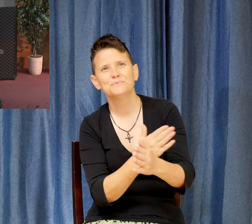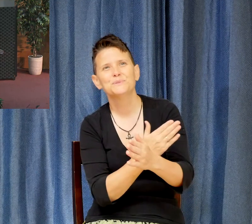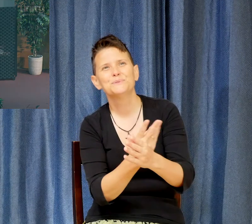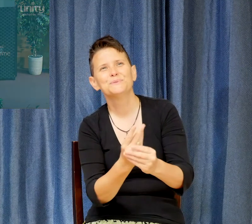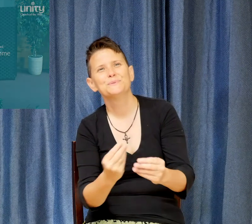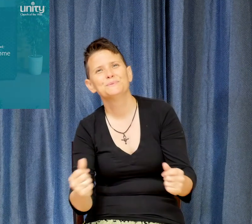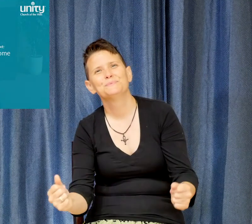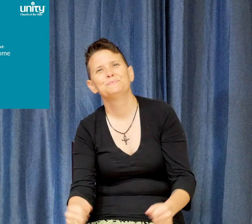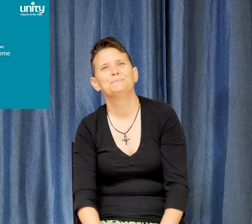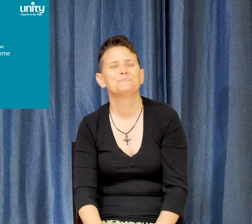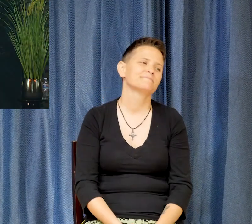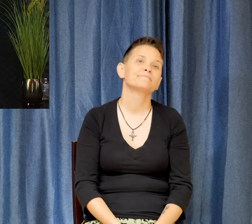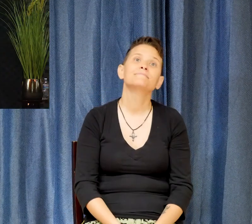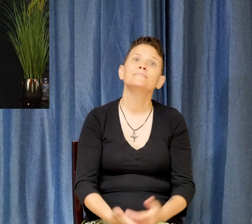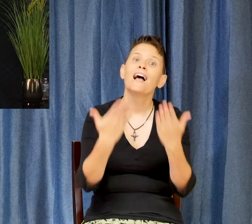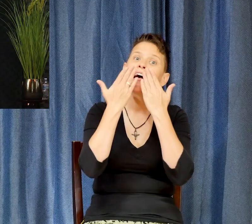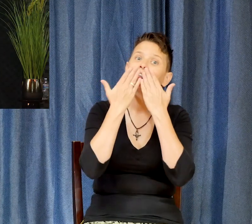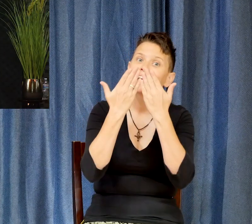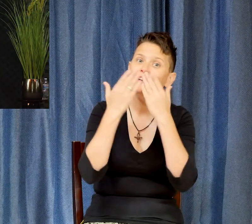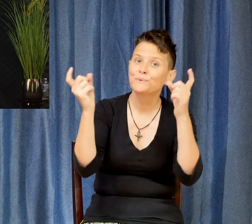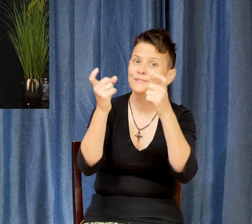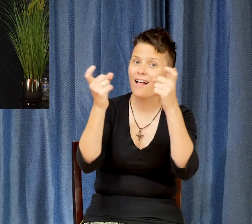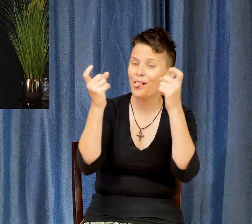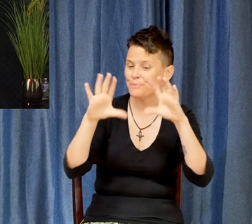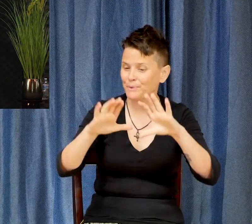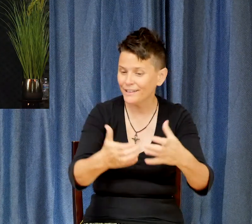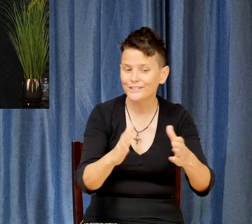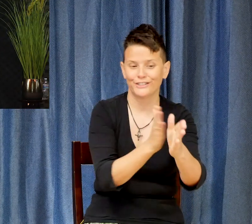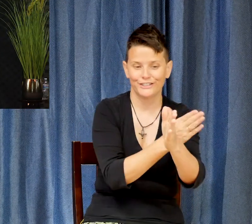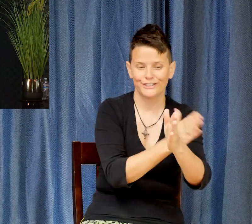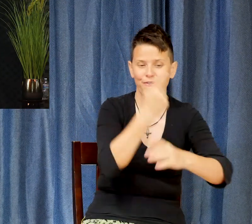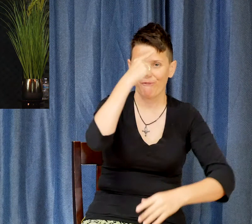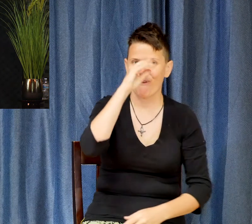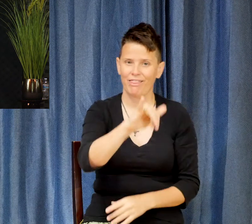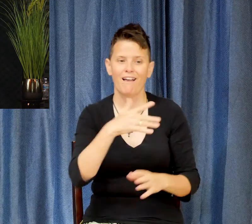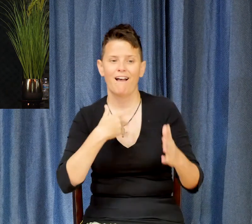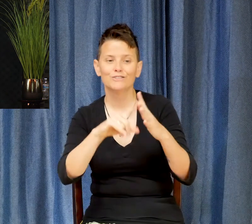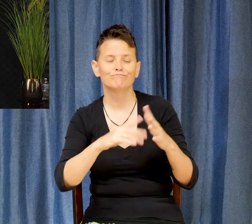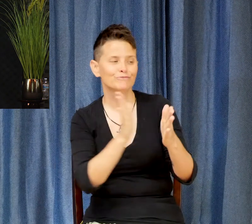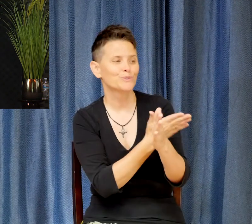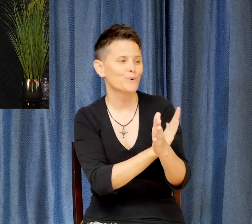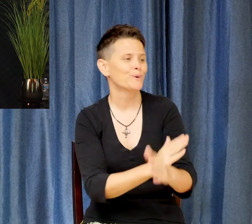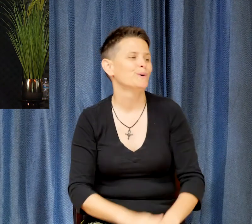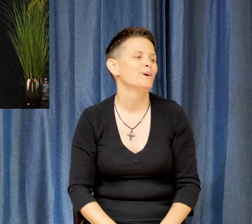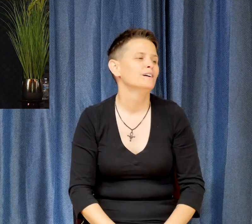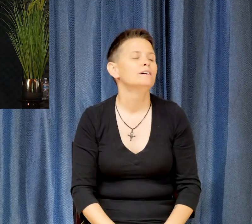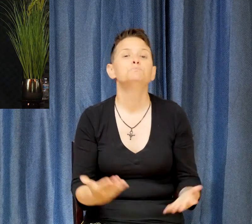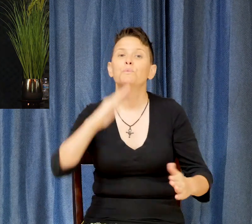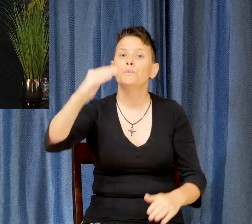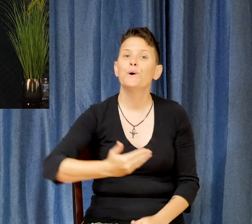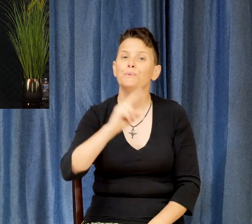alright. Thank you, Celebration, for the opening song. Welcome to Unity Church of the Hills. We are